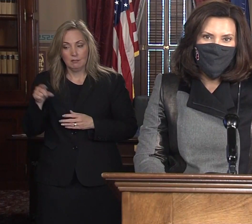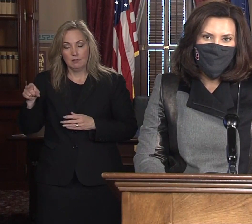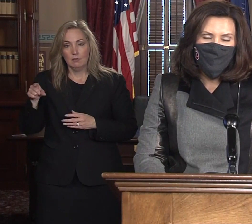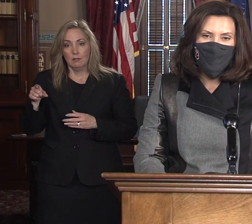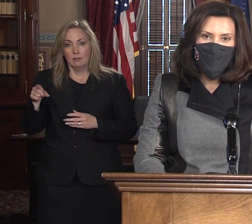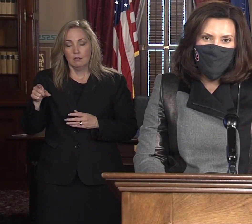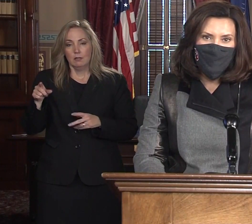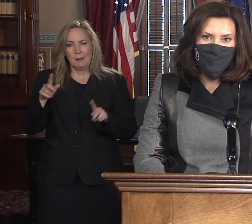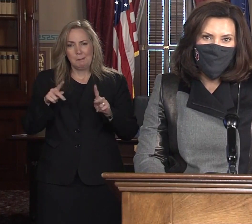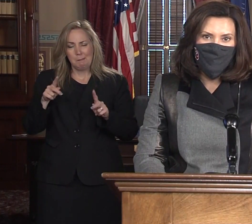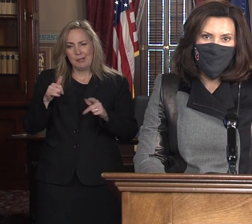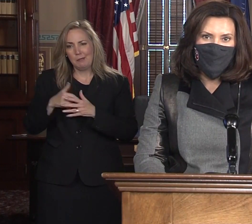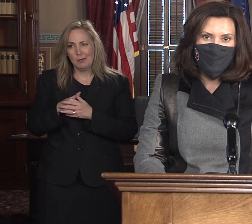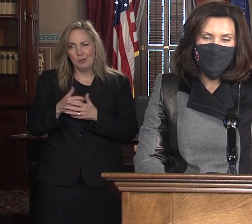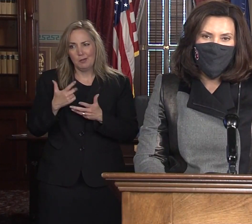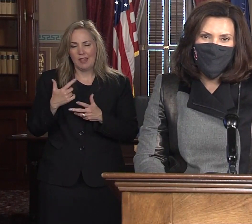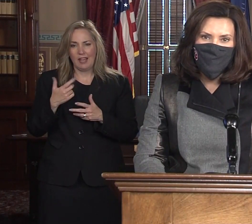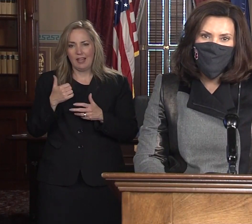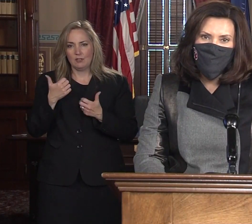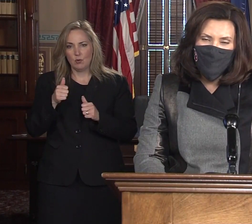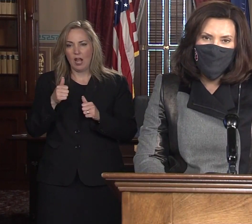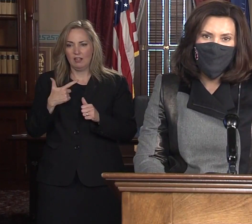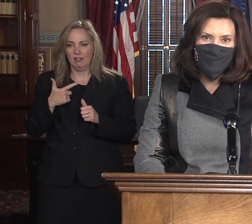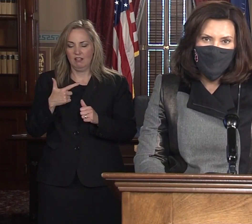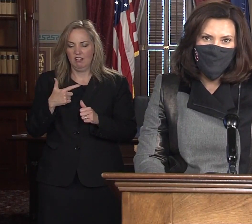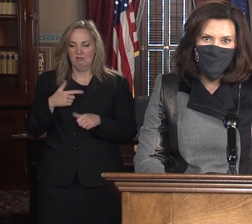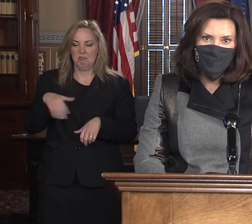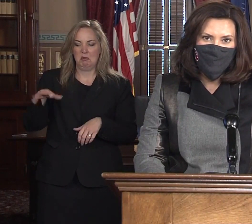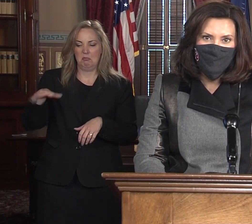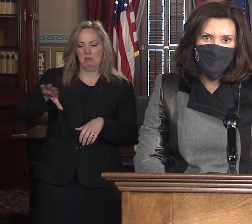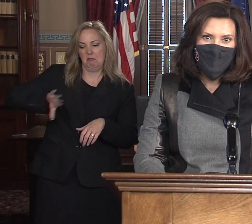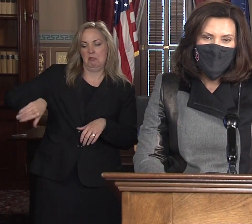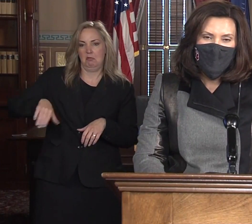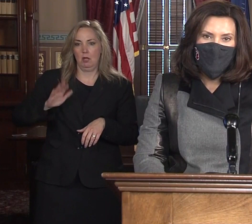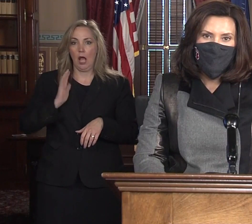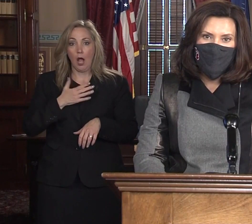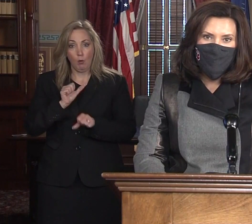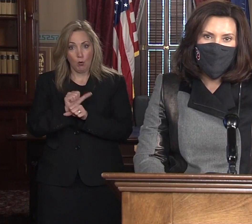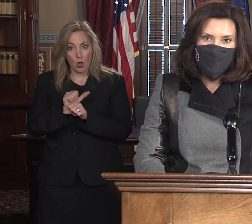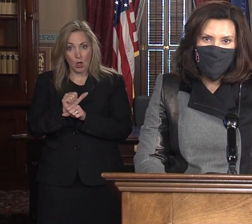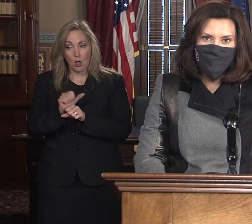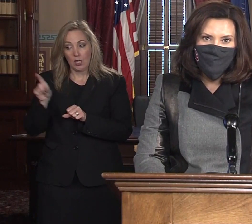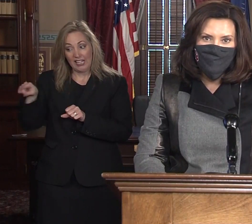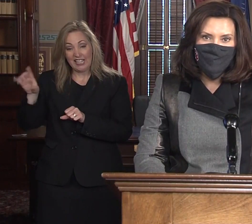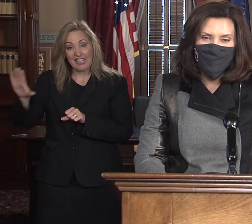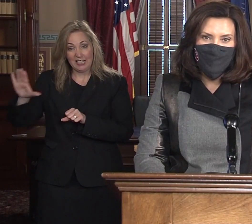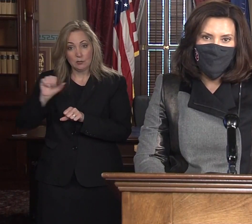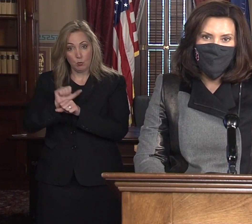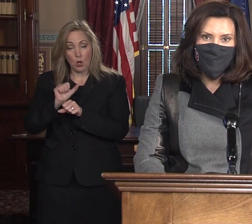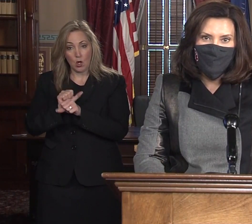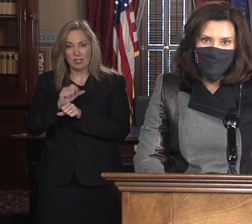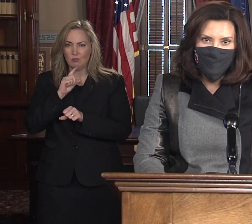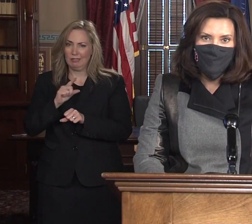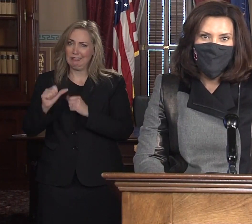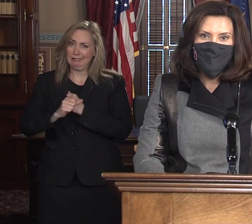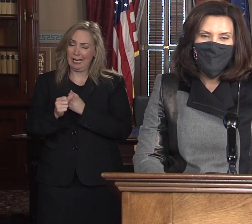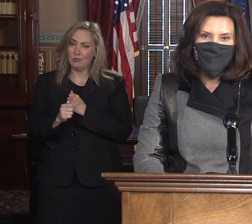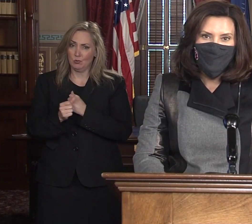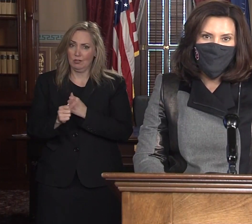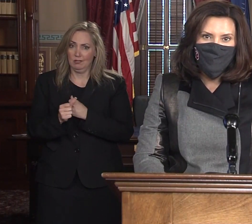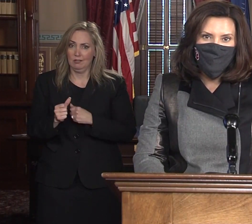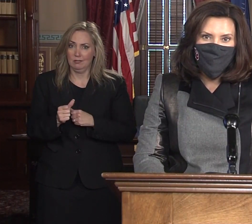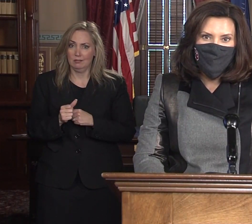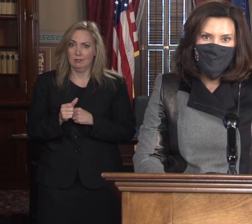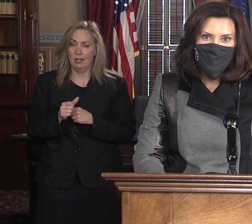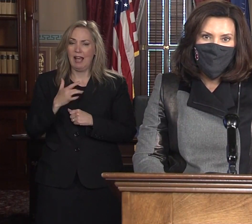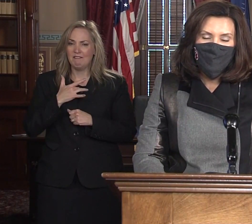undermine the work that we're doing, I think, is really dangerous. And it broke my heart to see that even he has